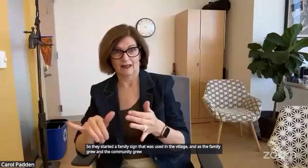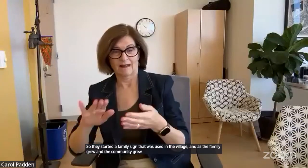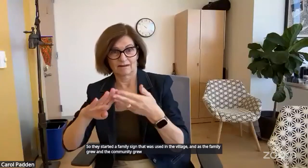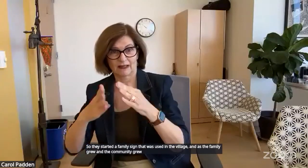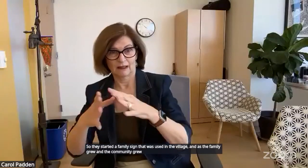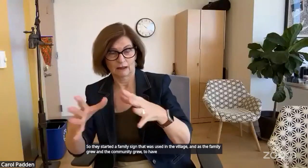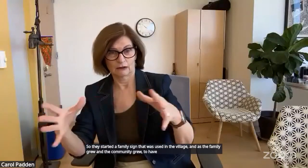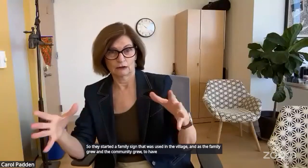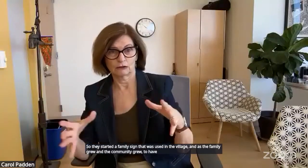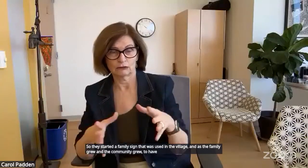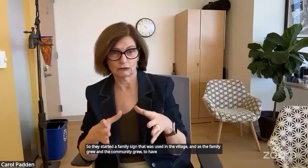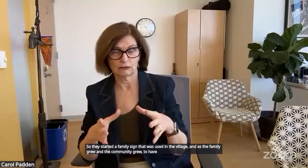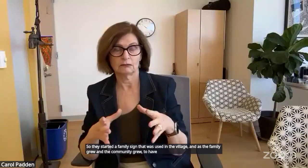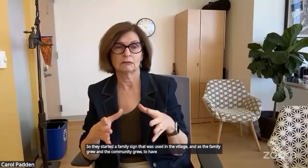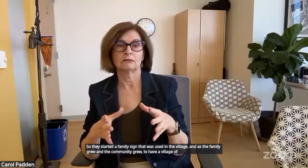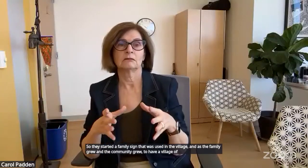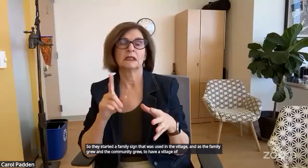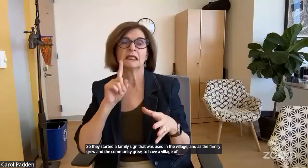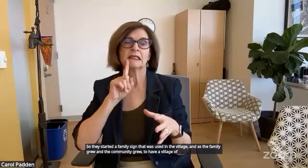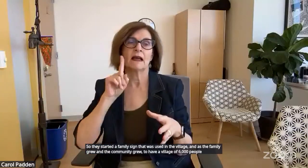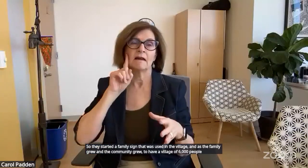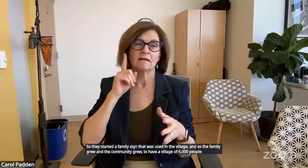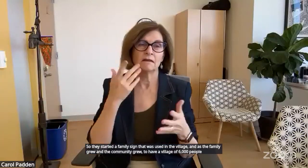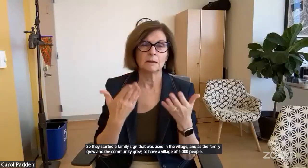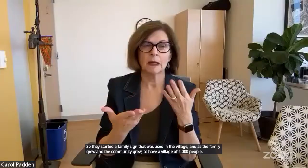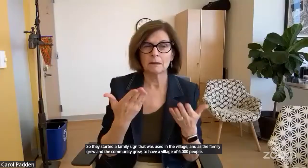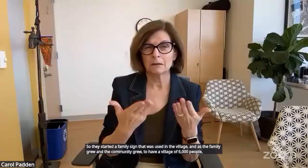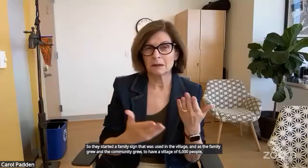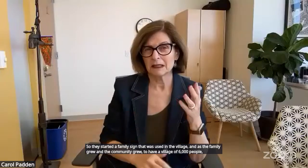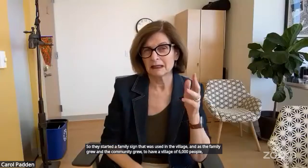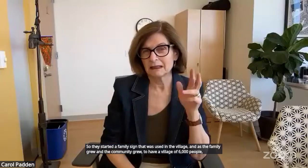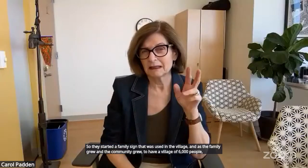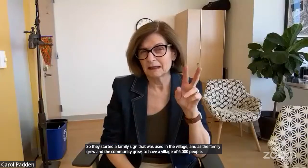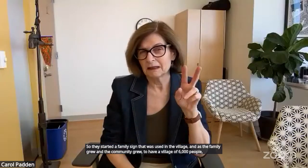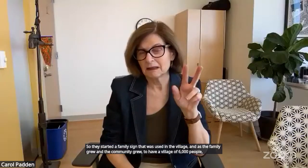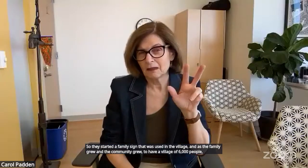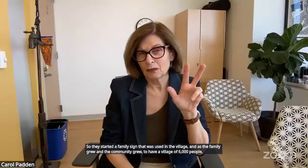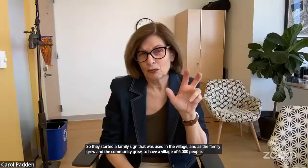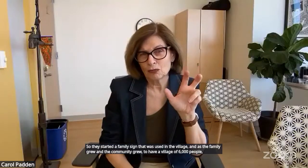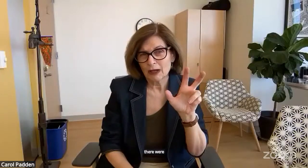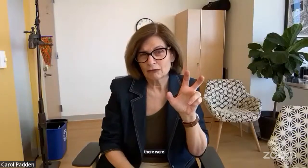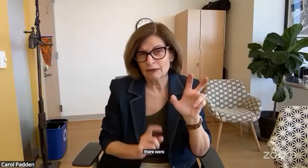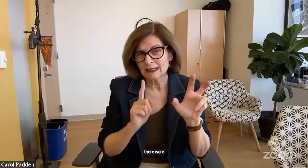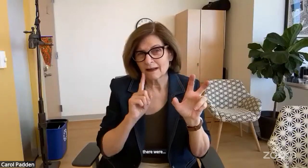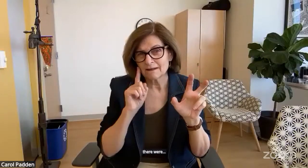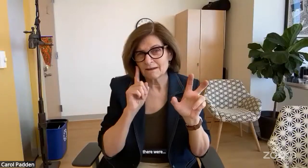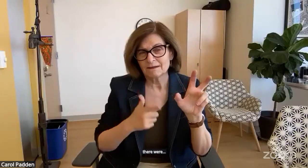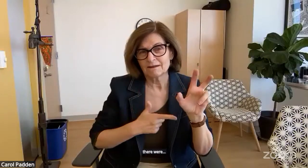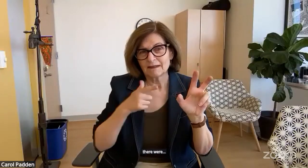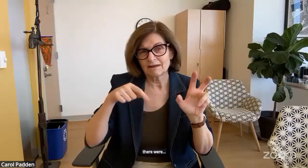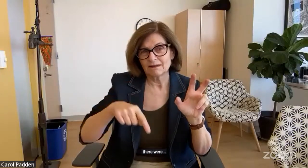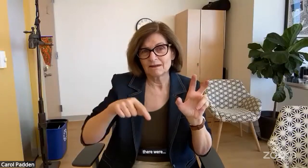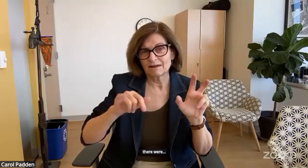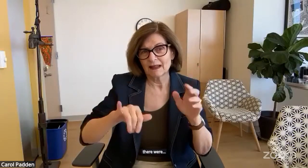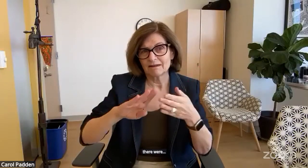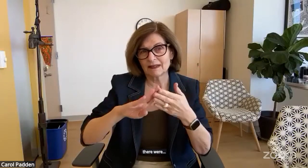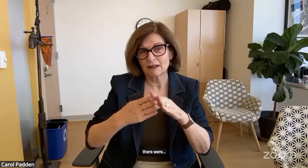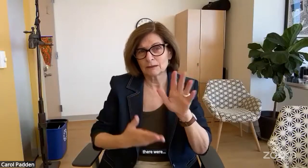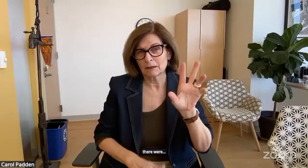have a village of 6,000 people, there were 300 or so deaf